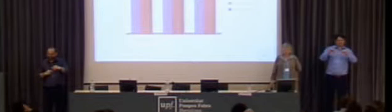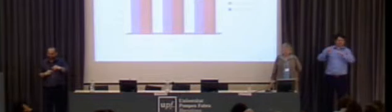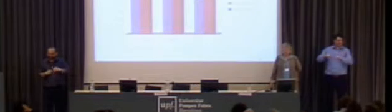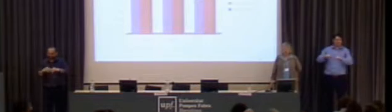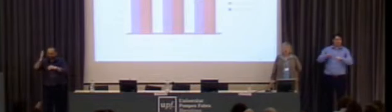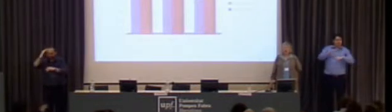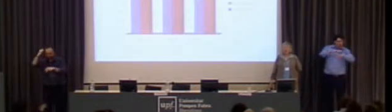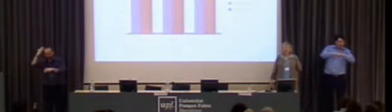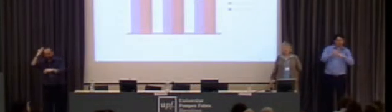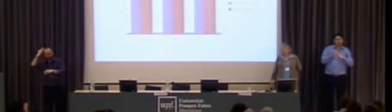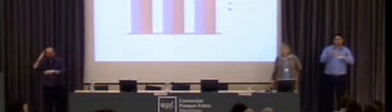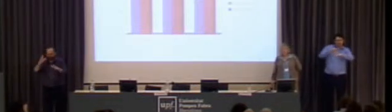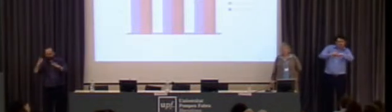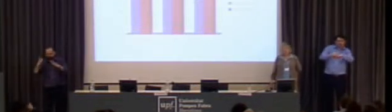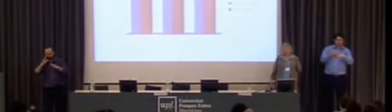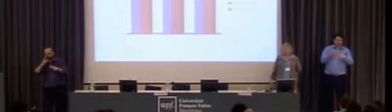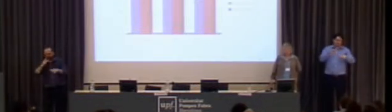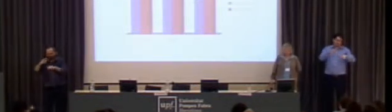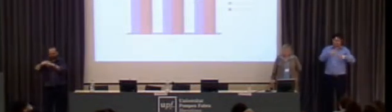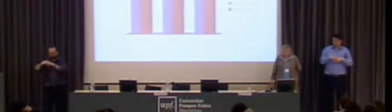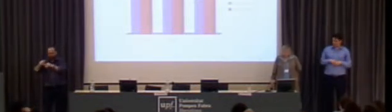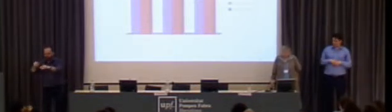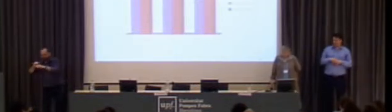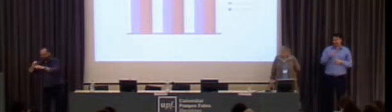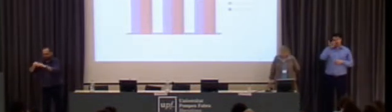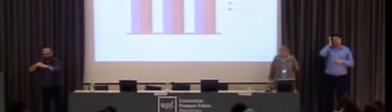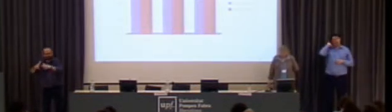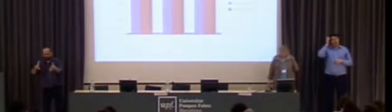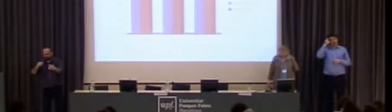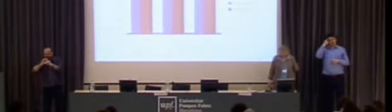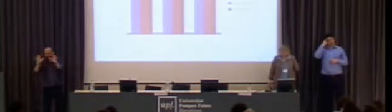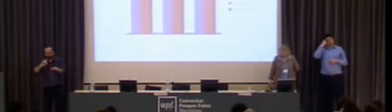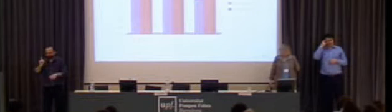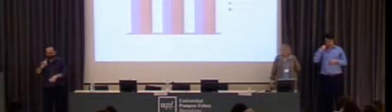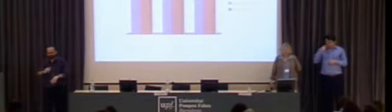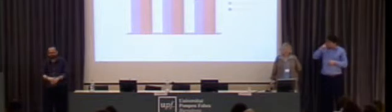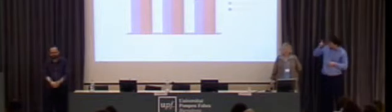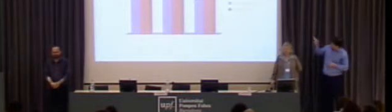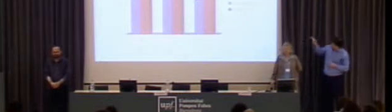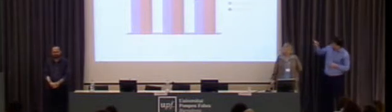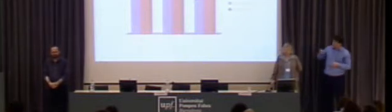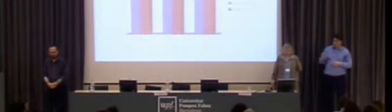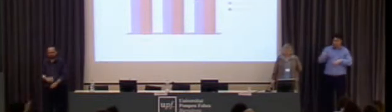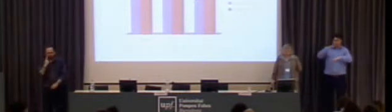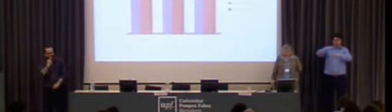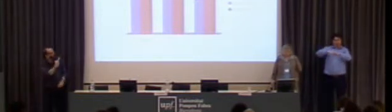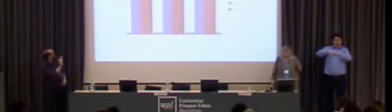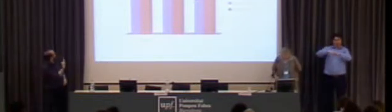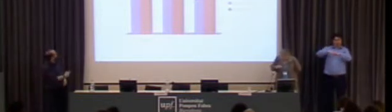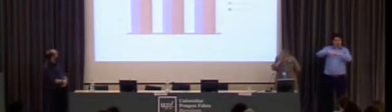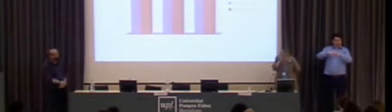sentences. But the right hemisphere stroke patients are actually worse at the preposition